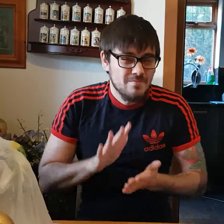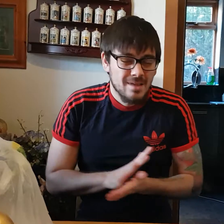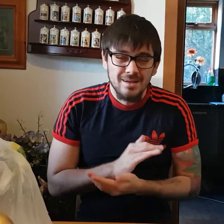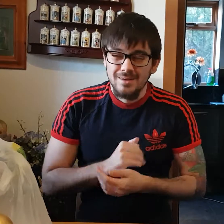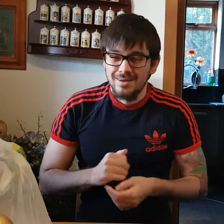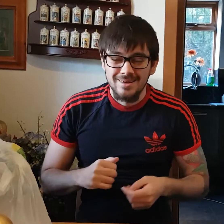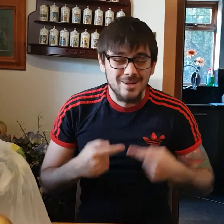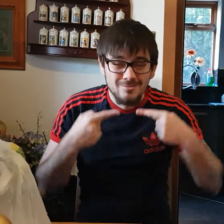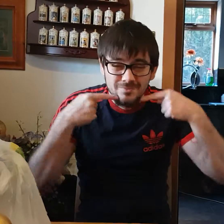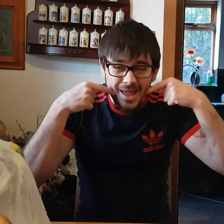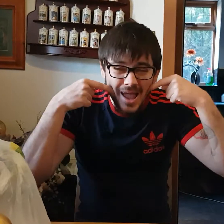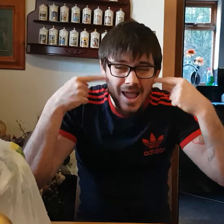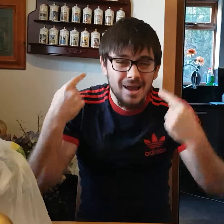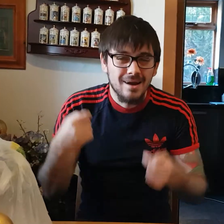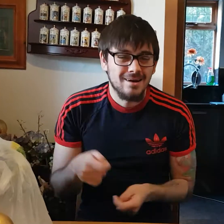I was really happy.